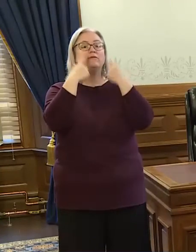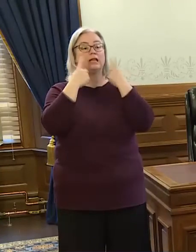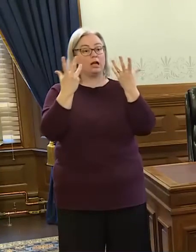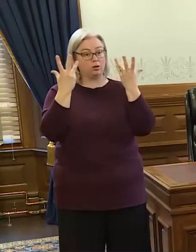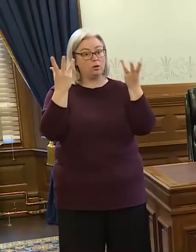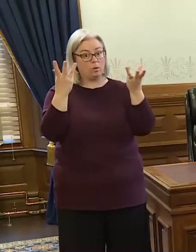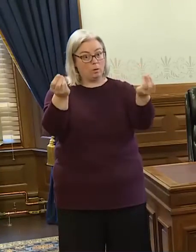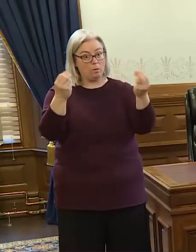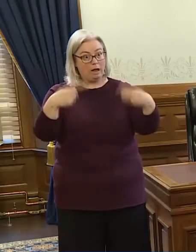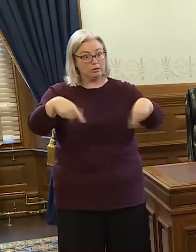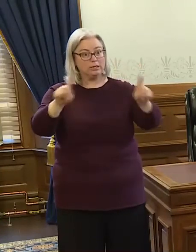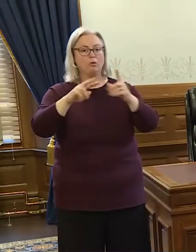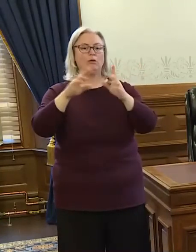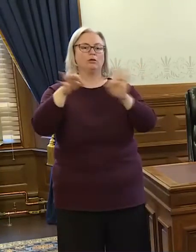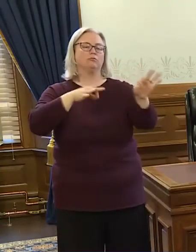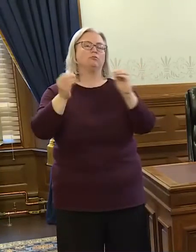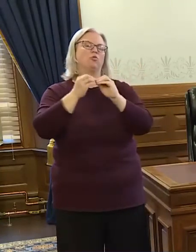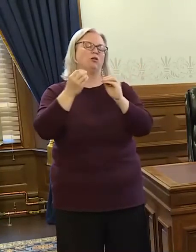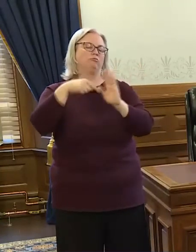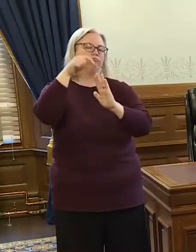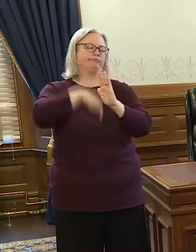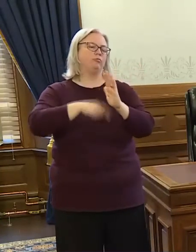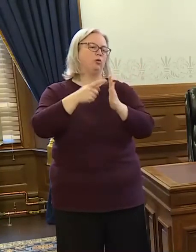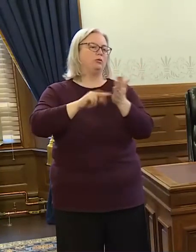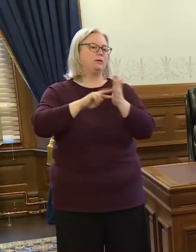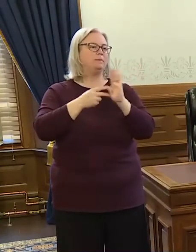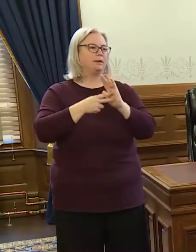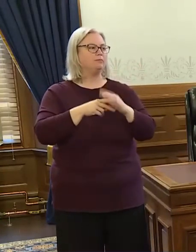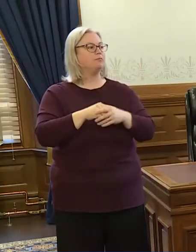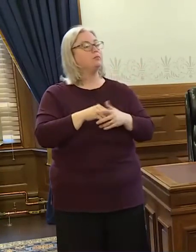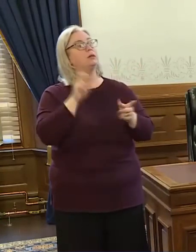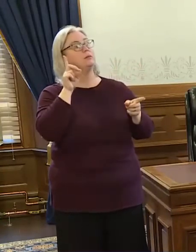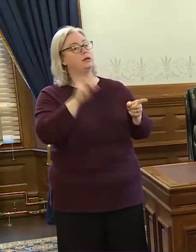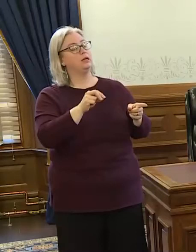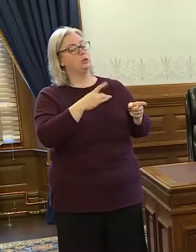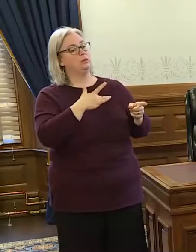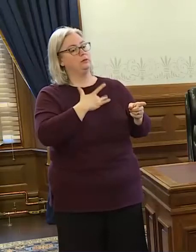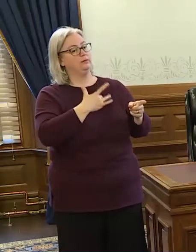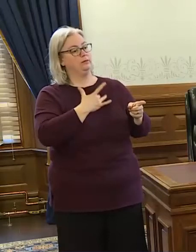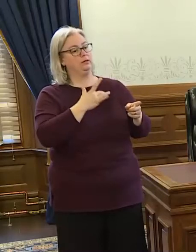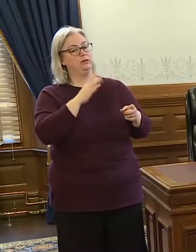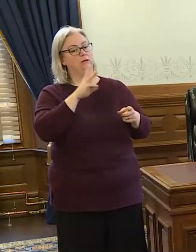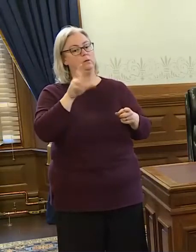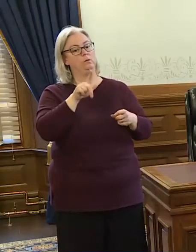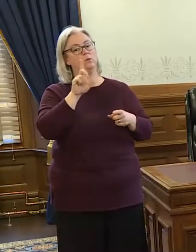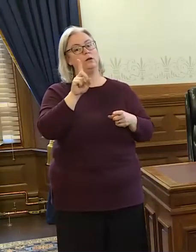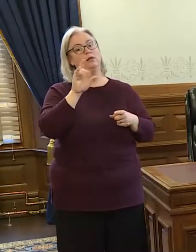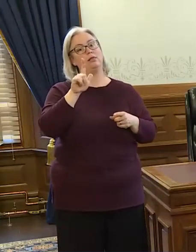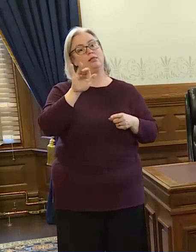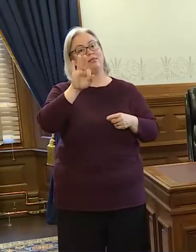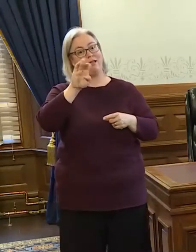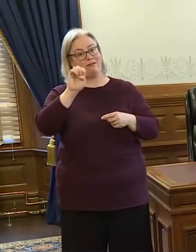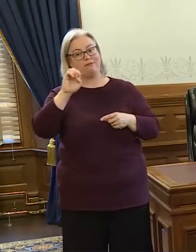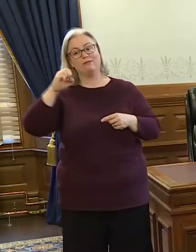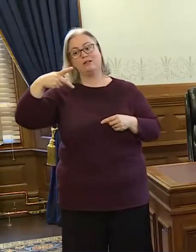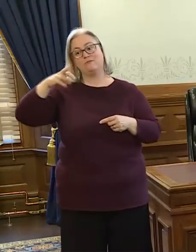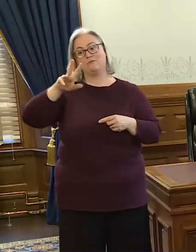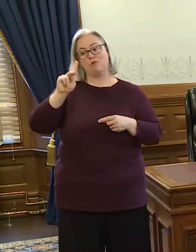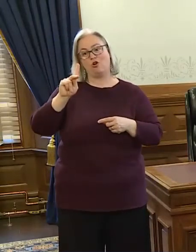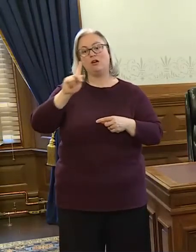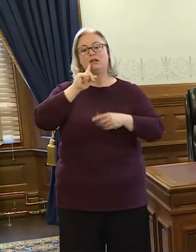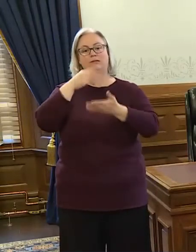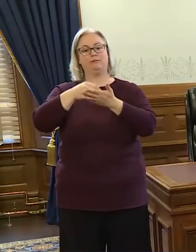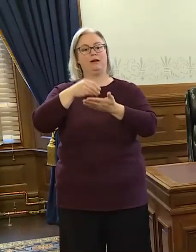outside, what we mean by that. So, yeah, I do think, though, that Wildlife and Parks is actually